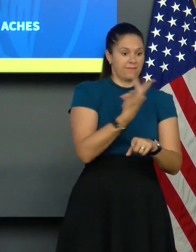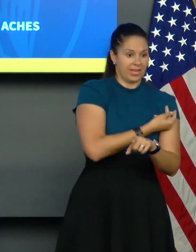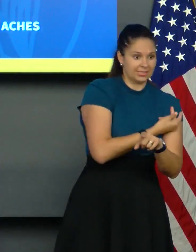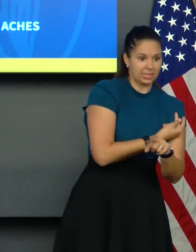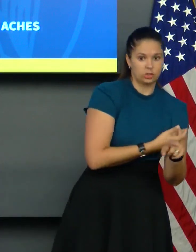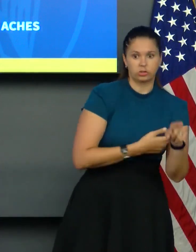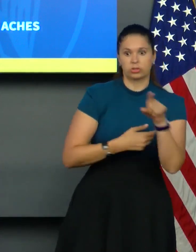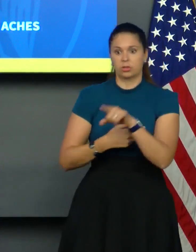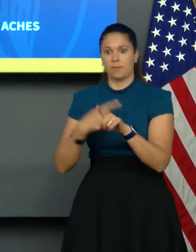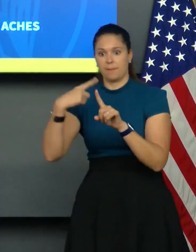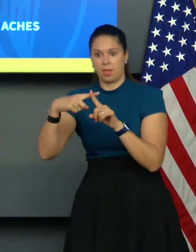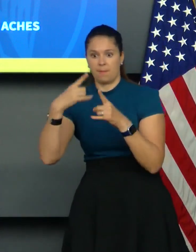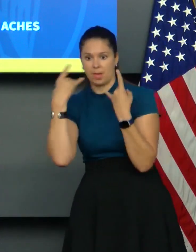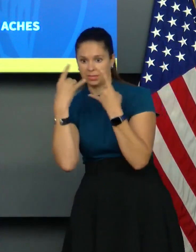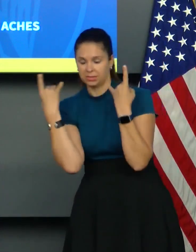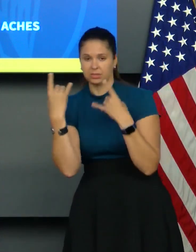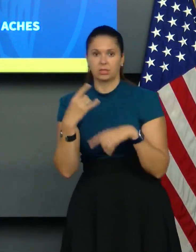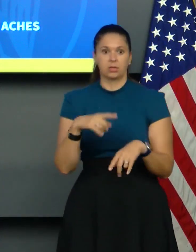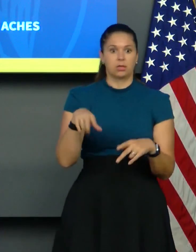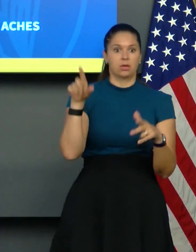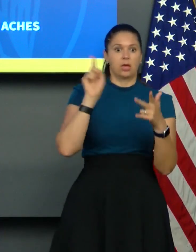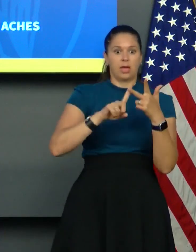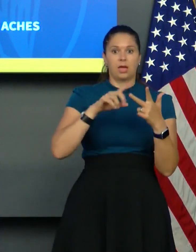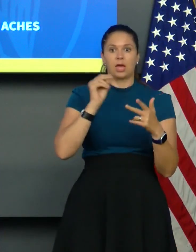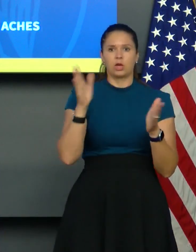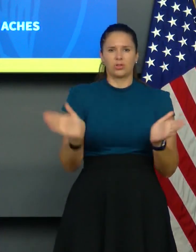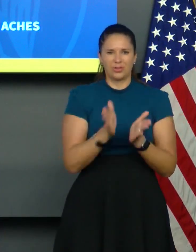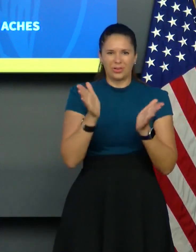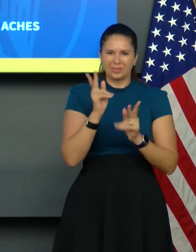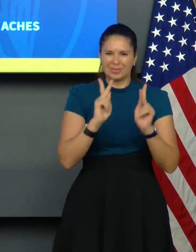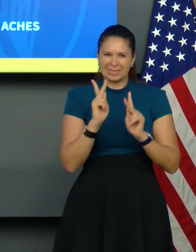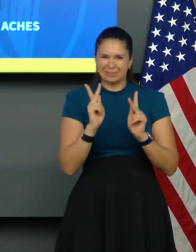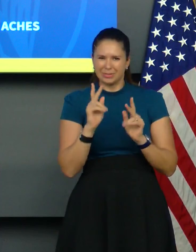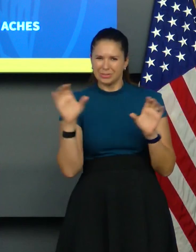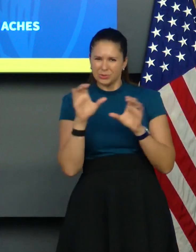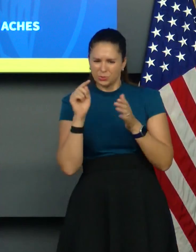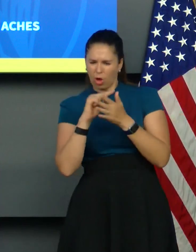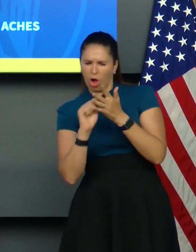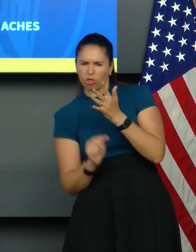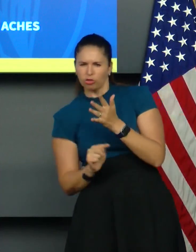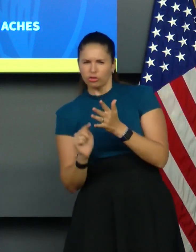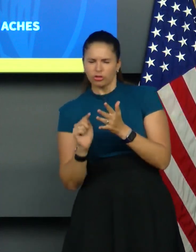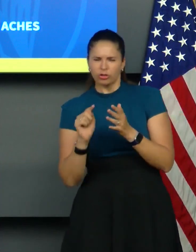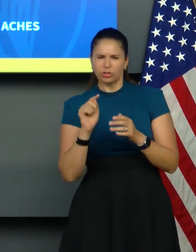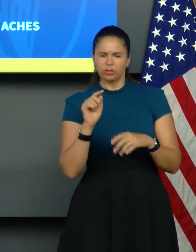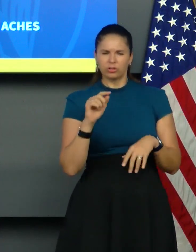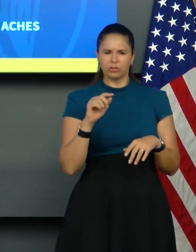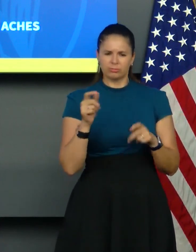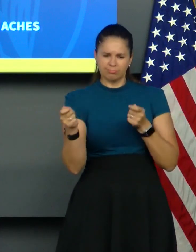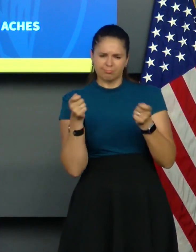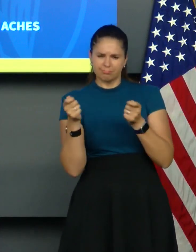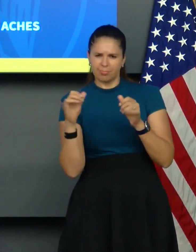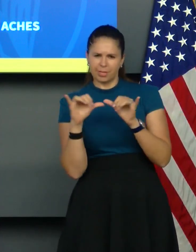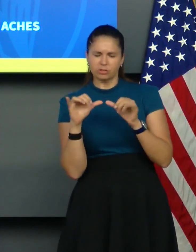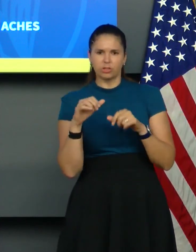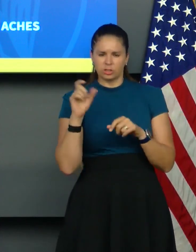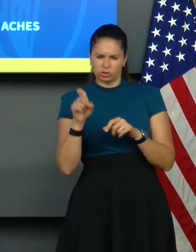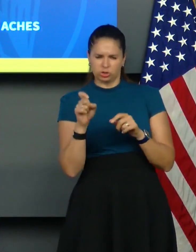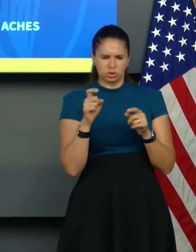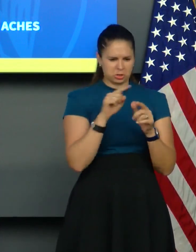masking and encouraging people to follow the other measures that we talked about here today, that should be